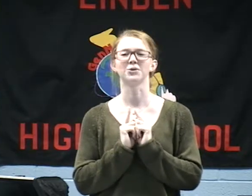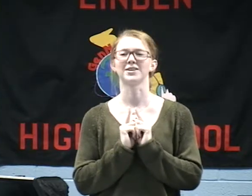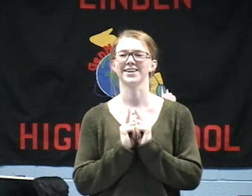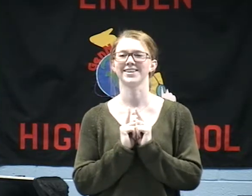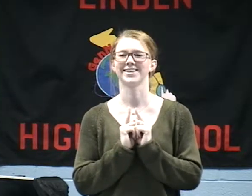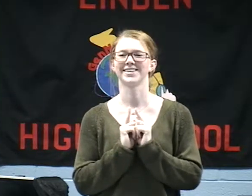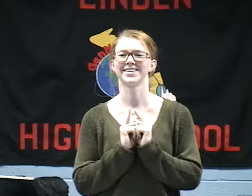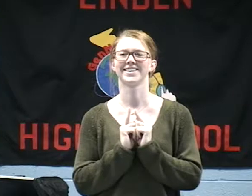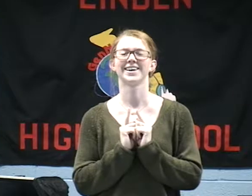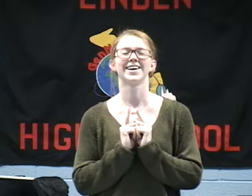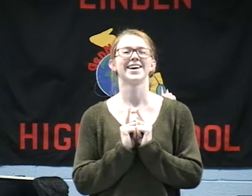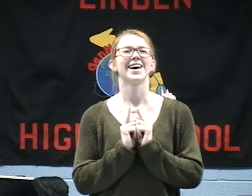it.